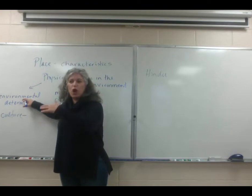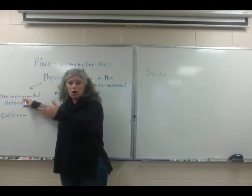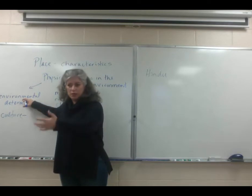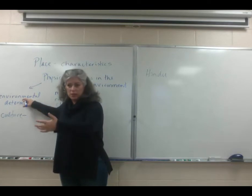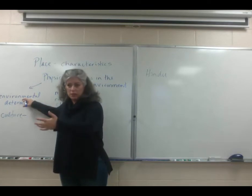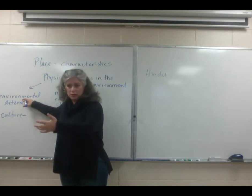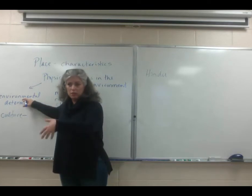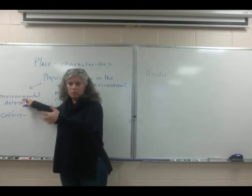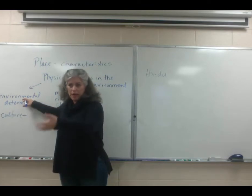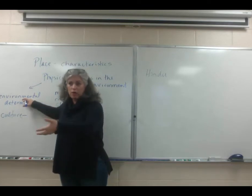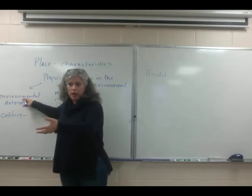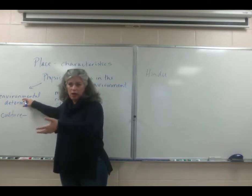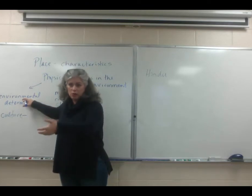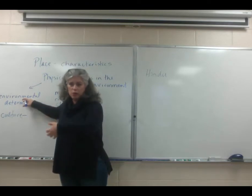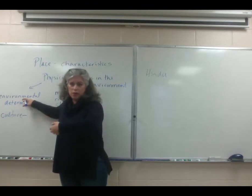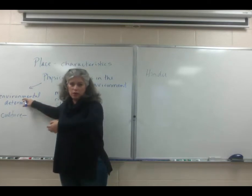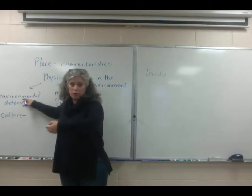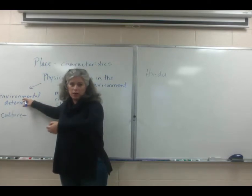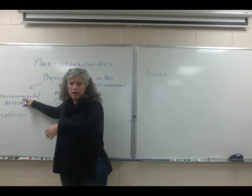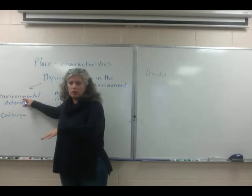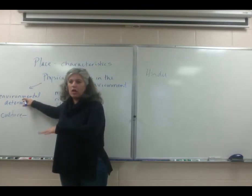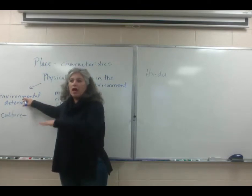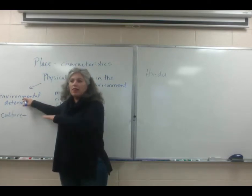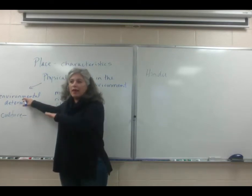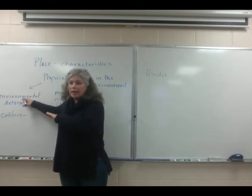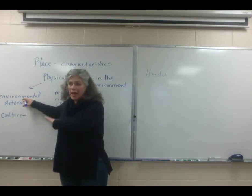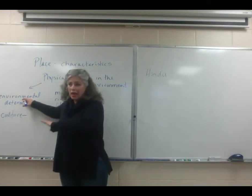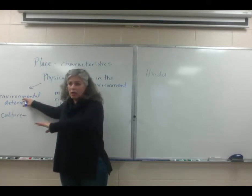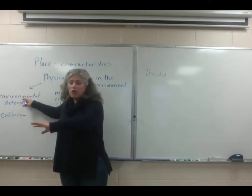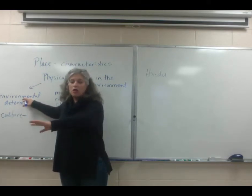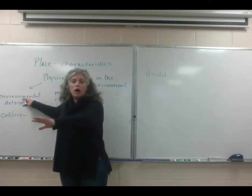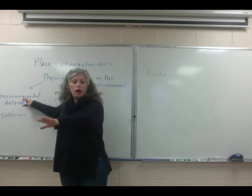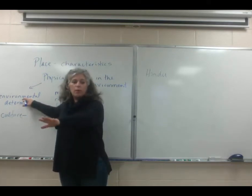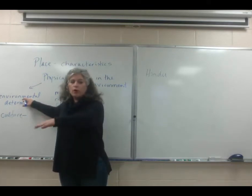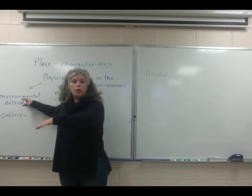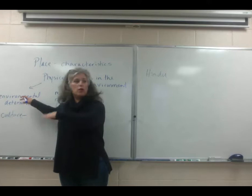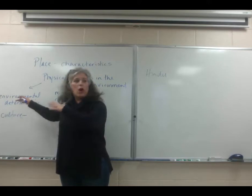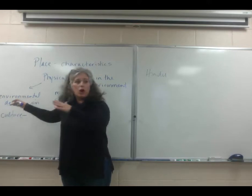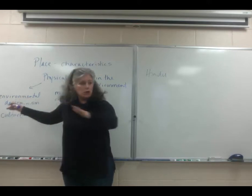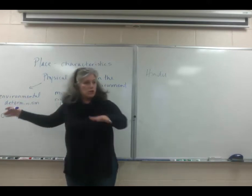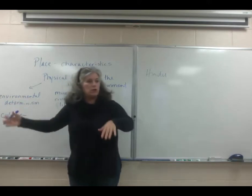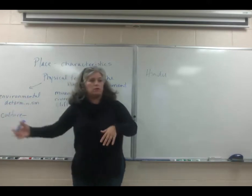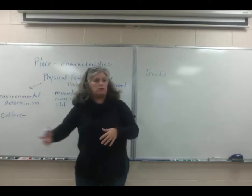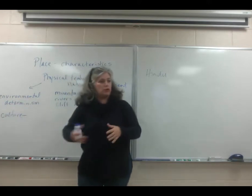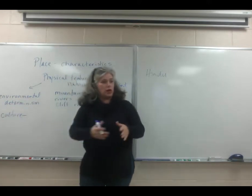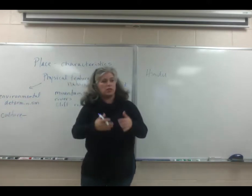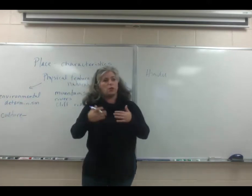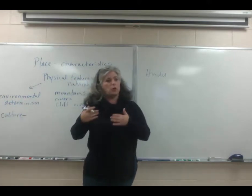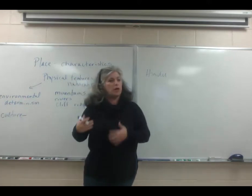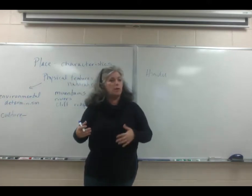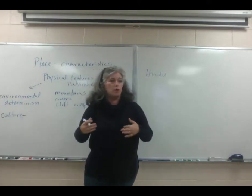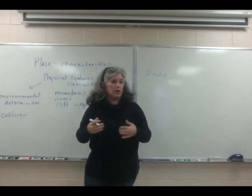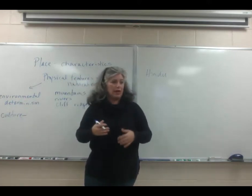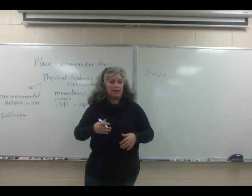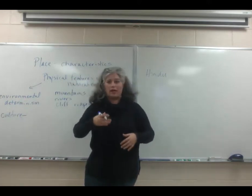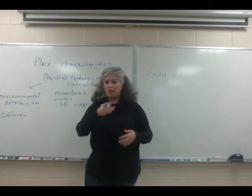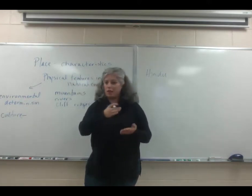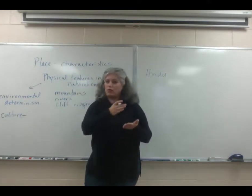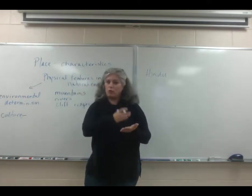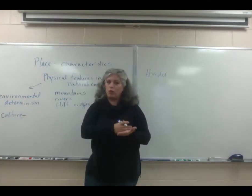oxen, male cows or big cows that can pull carts and transport people and get things from point A